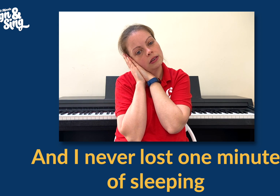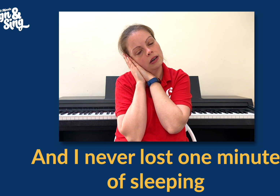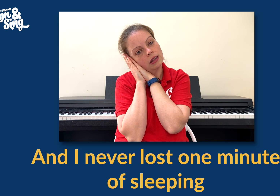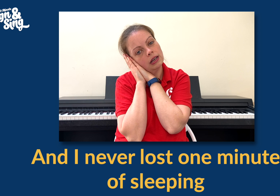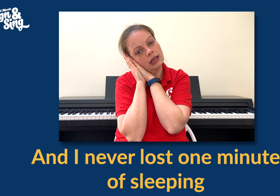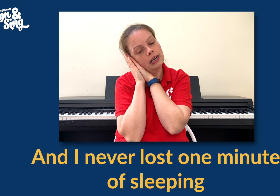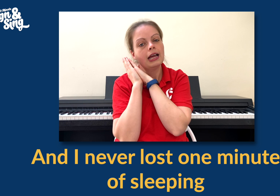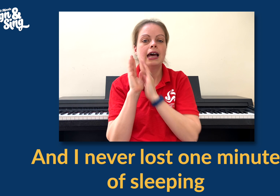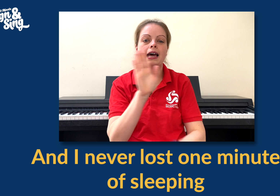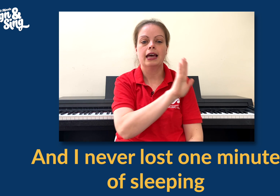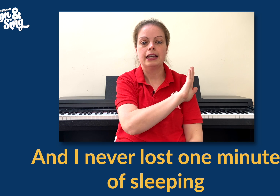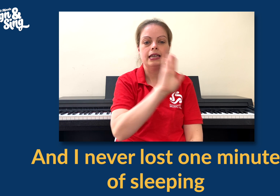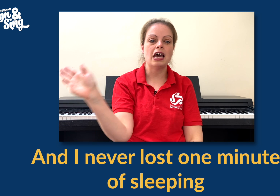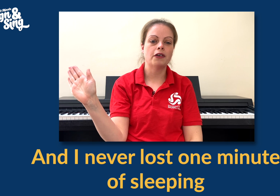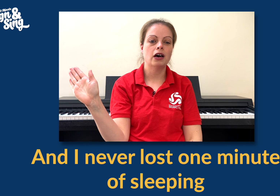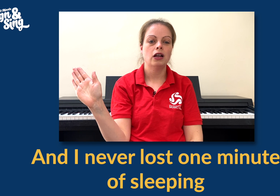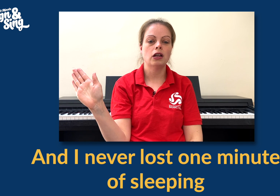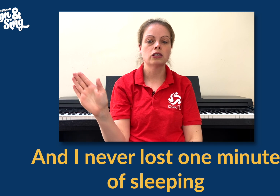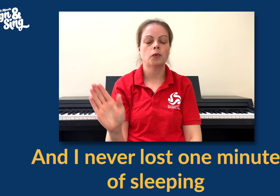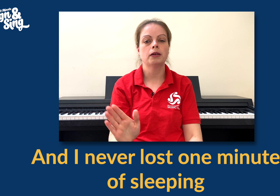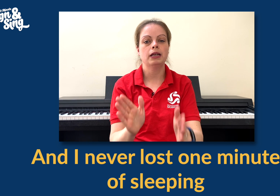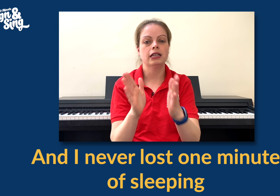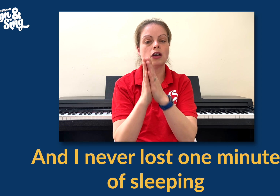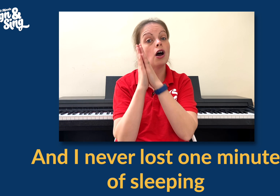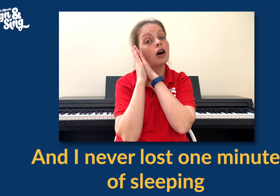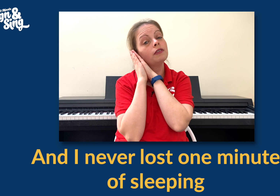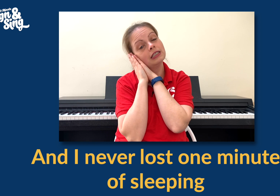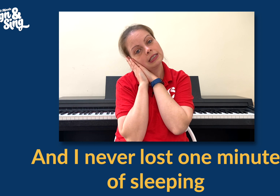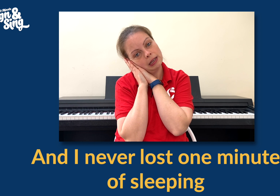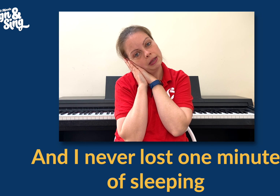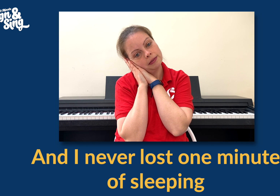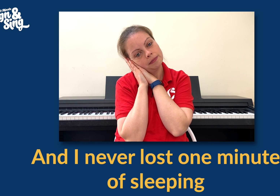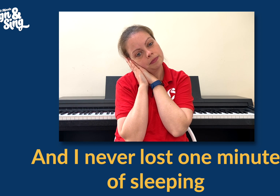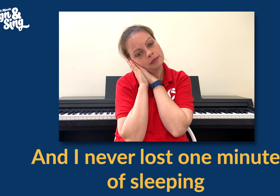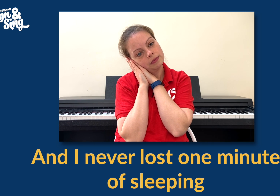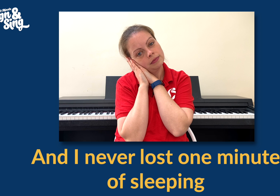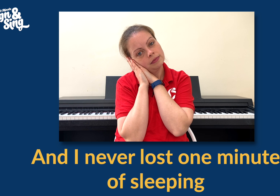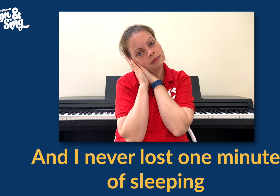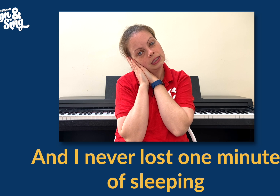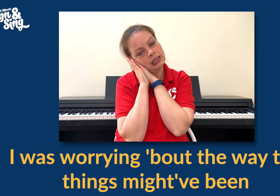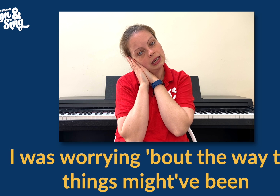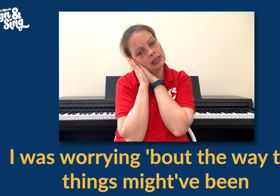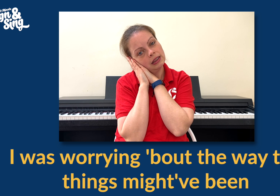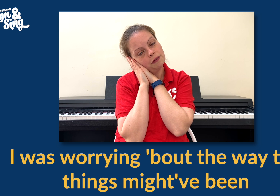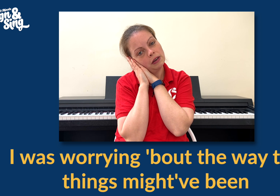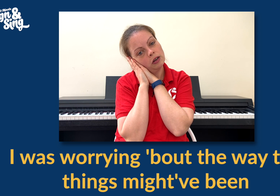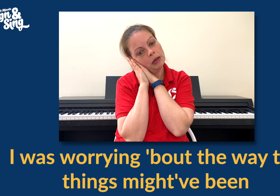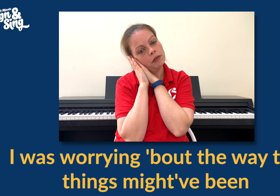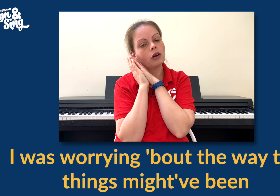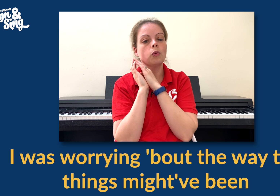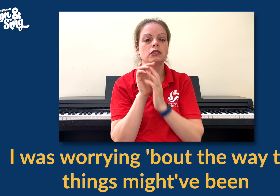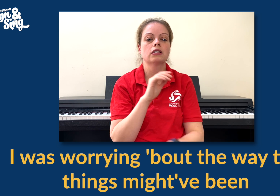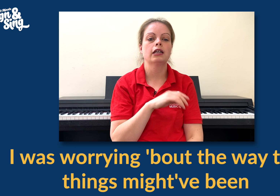Okay, so the whole of that line, and I never lost 1 minute of sleeping. And then the final